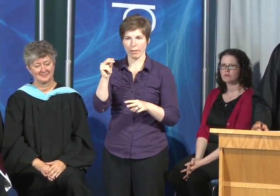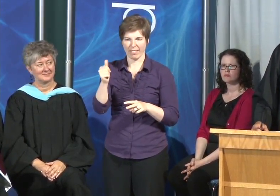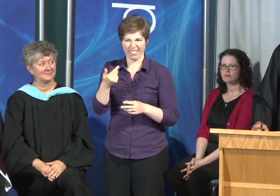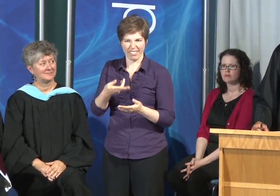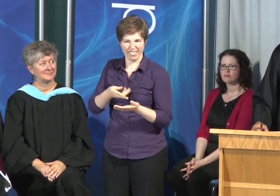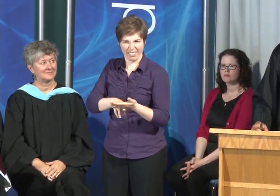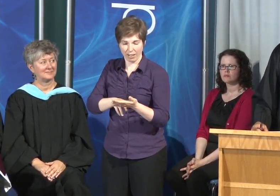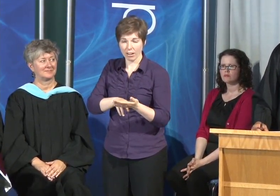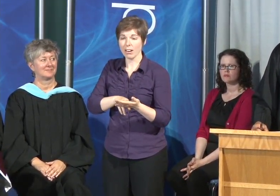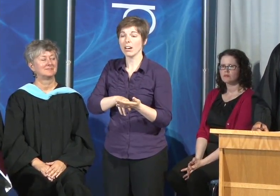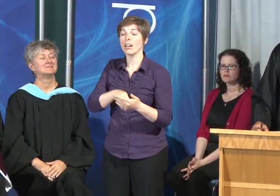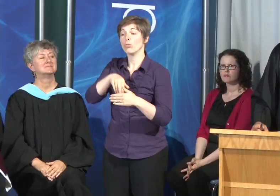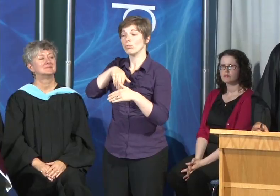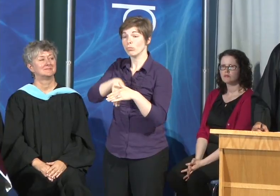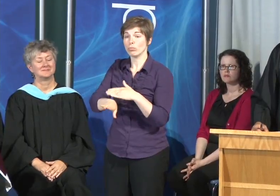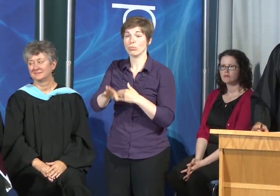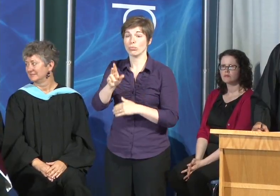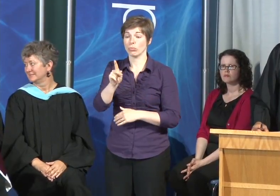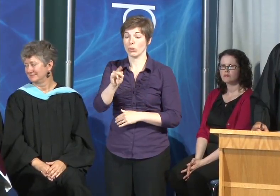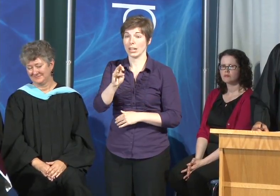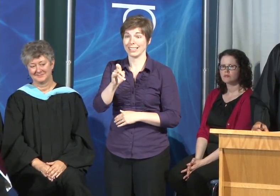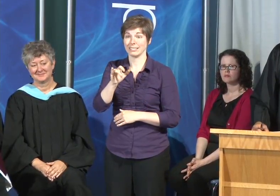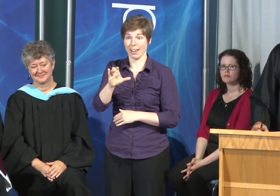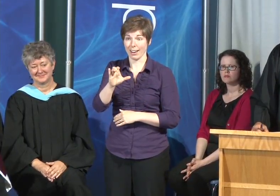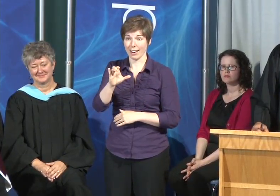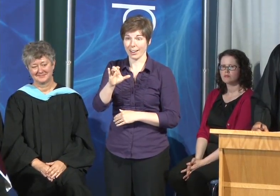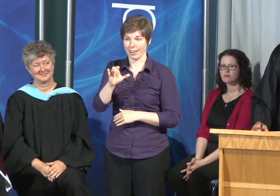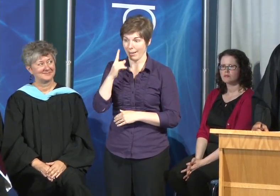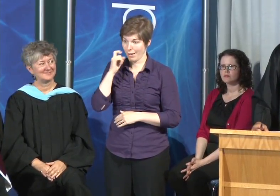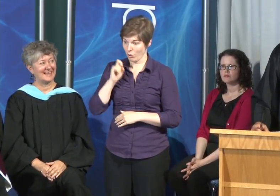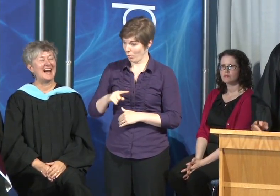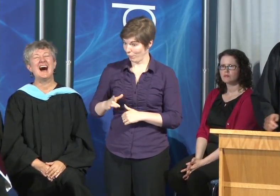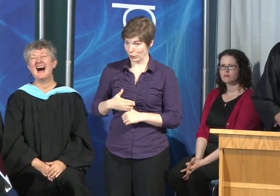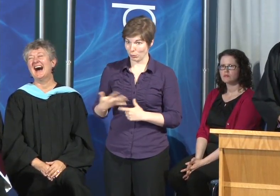when she arrived at Kingstec, the shiny floors.